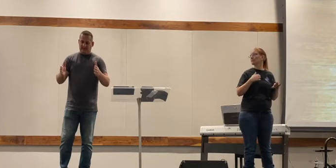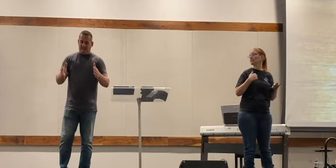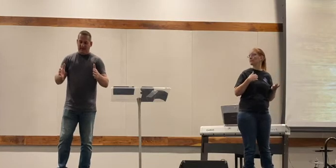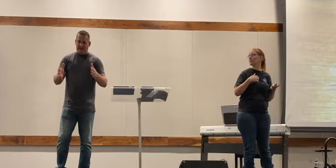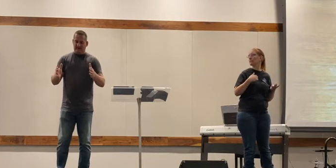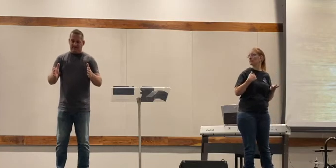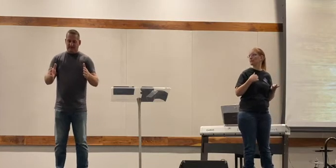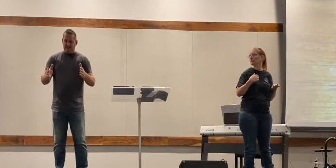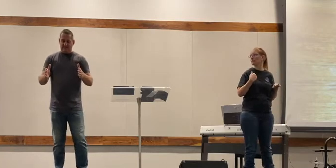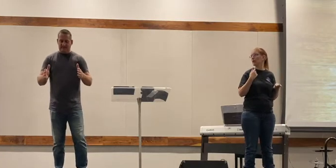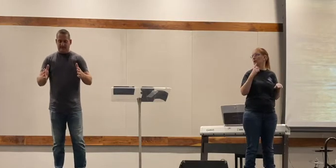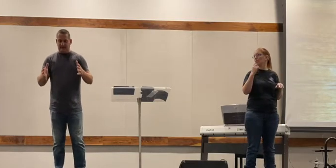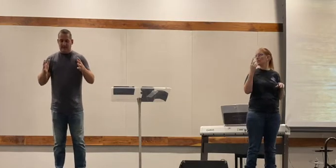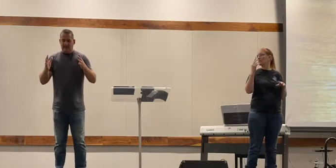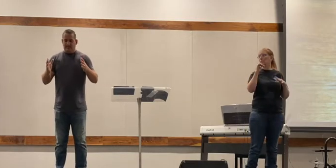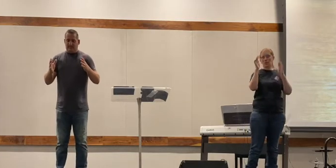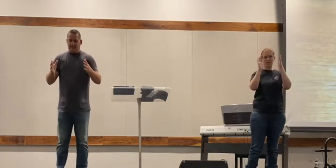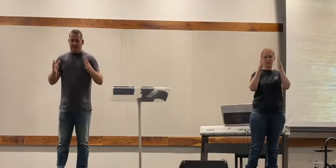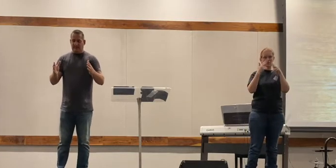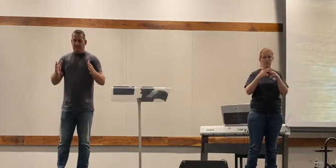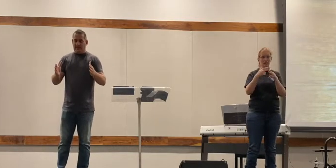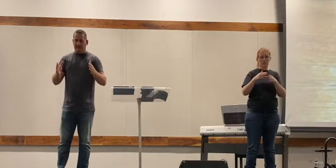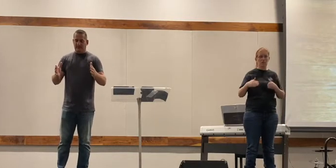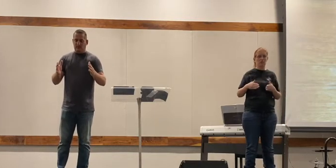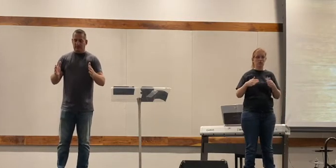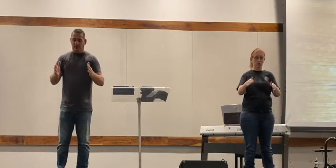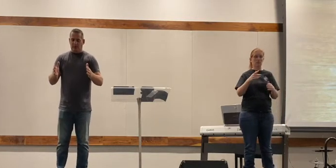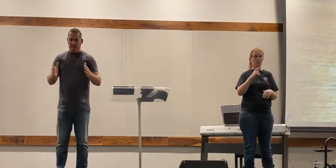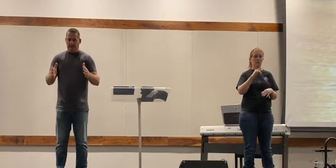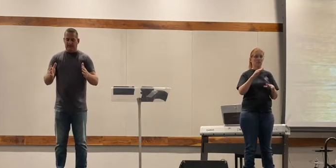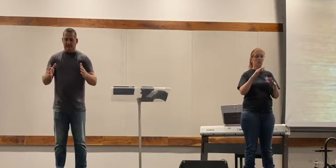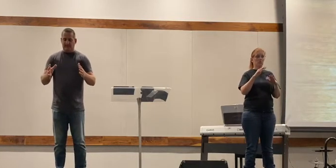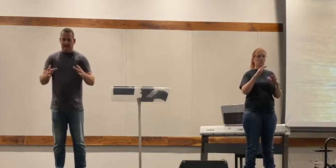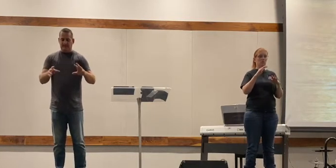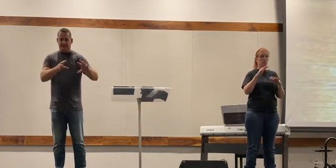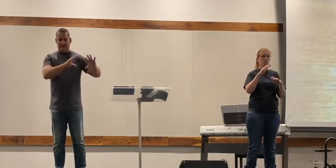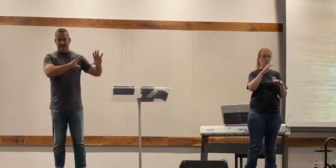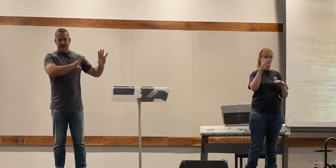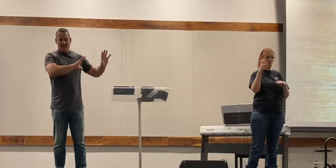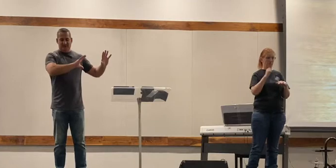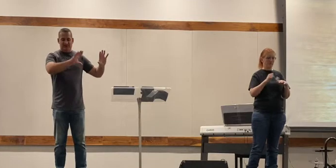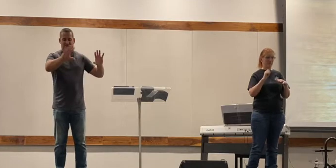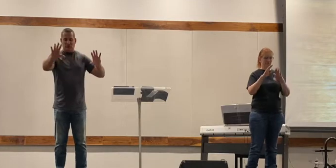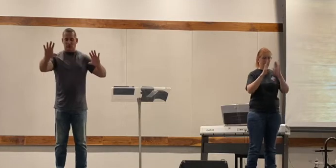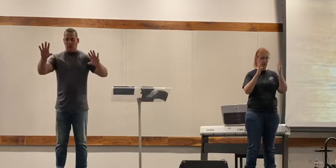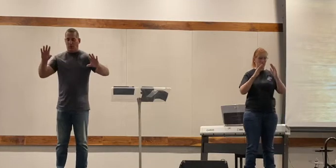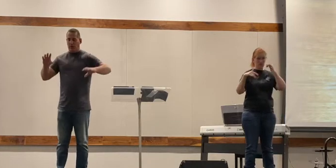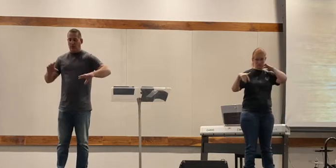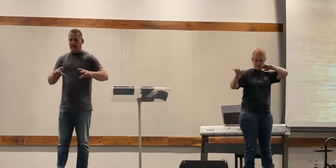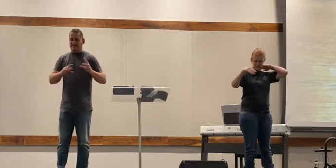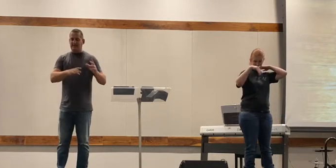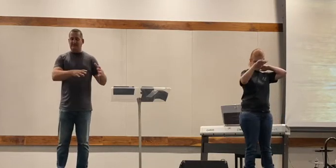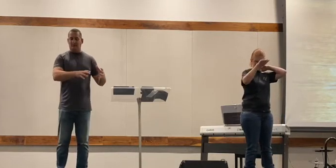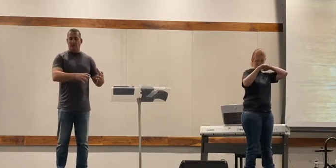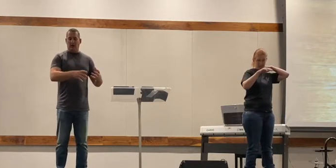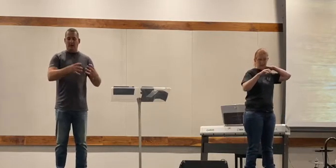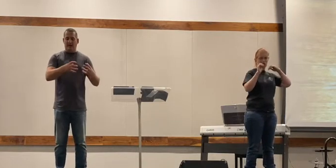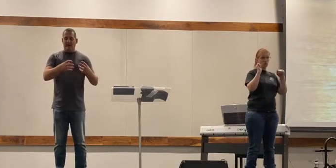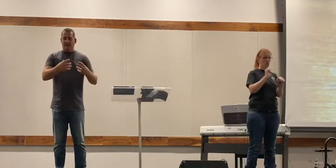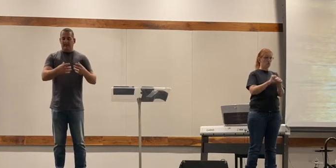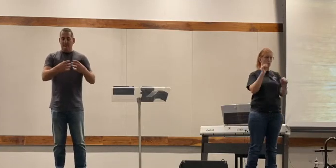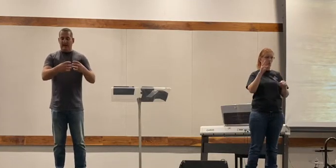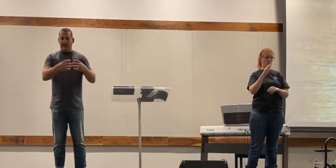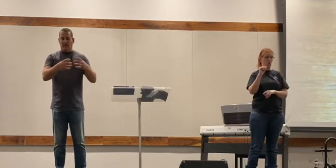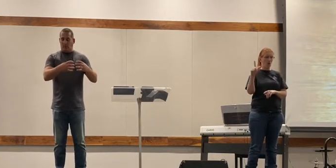street. I don't pay attention to the name of the street. But there's some abandoned old homes on there. And there's this like stone wall. When I say stone wall,